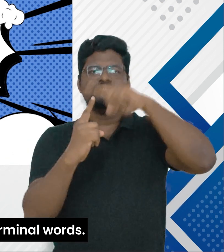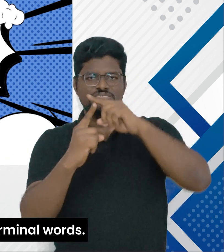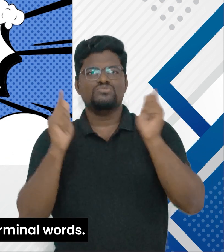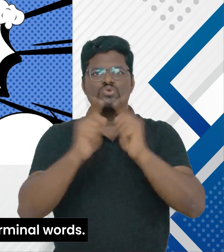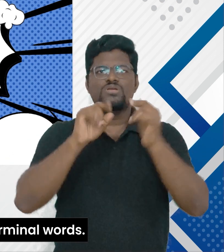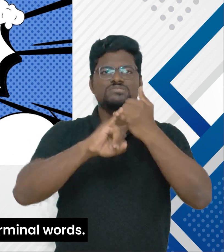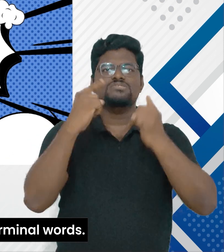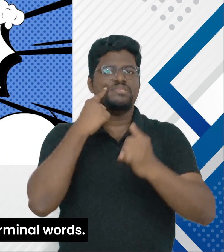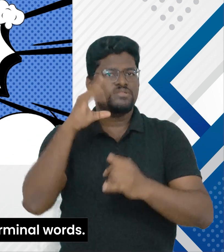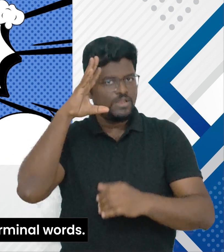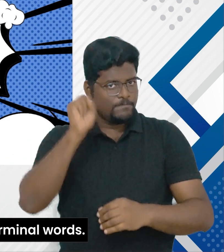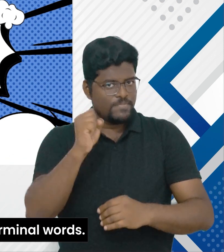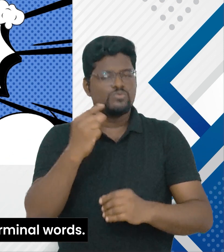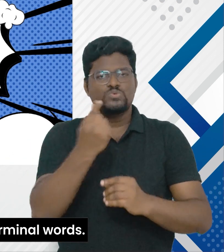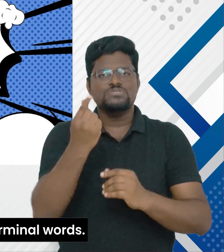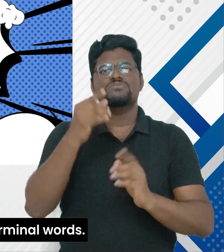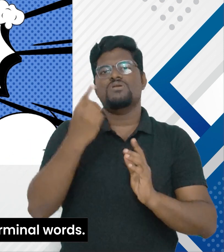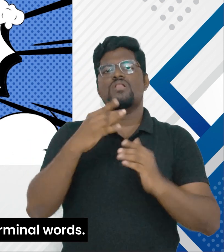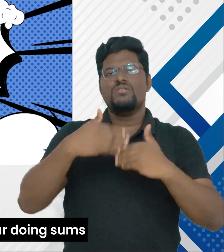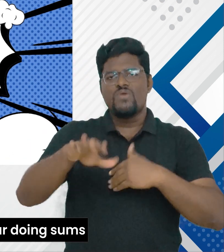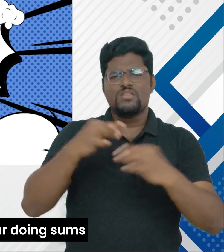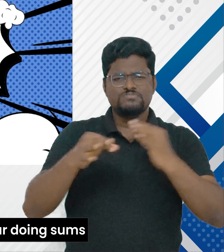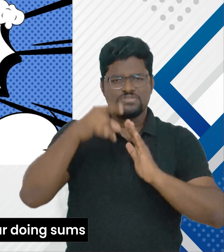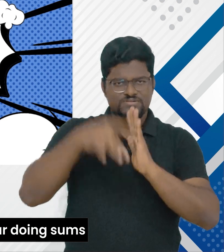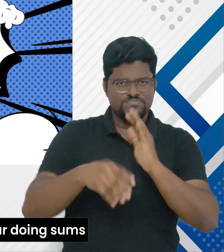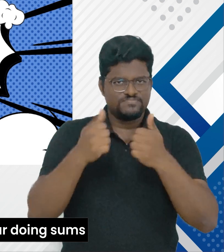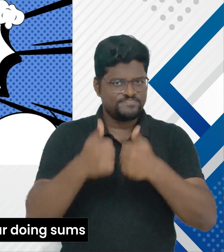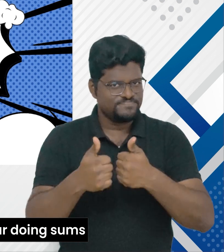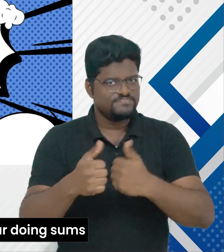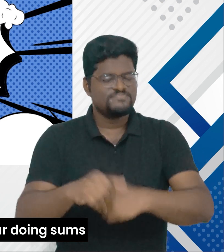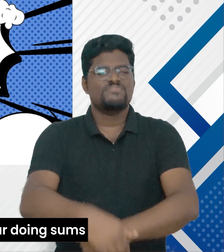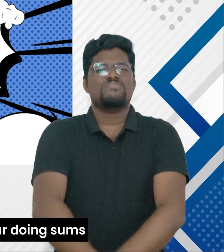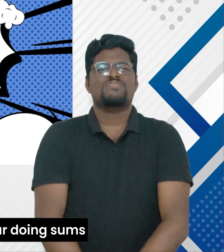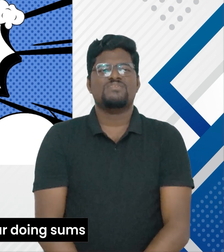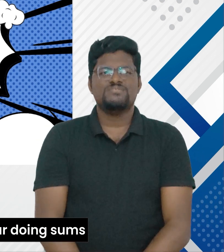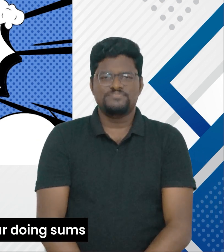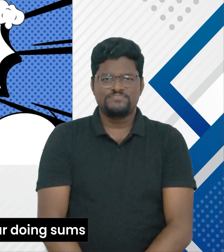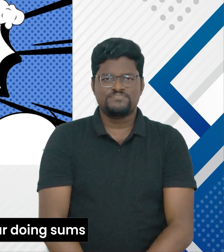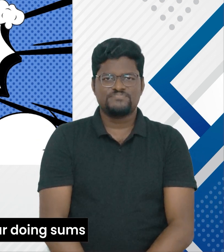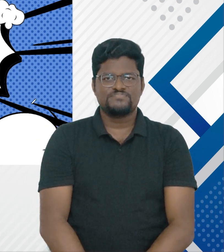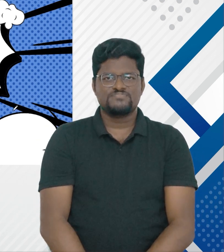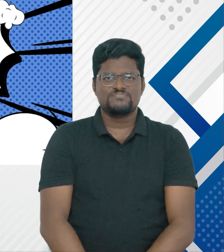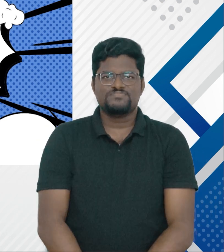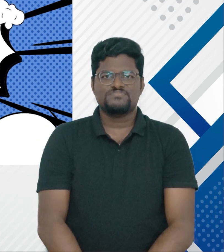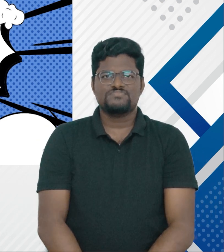we have to know a few terminal words. It will be very useful for our doing sums.